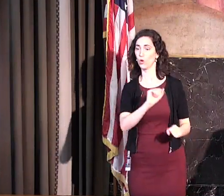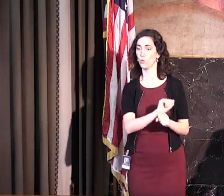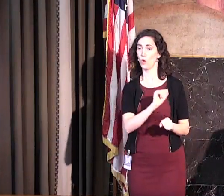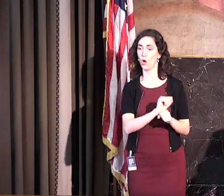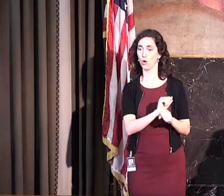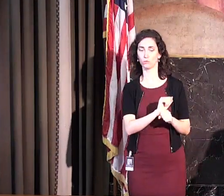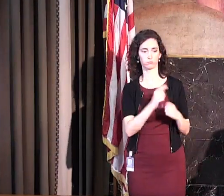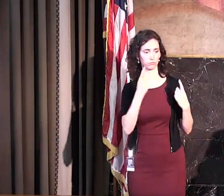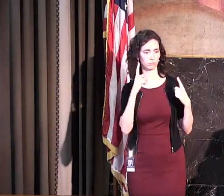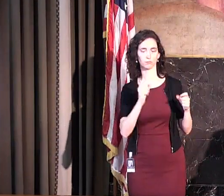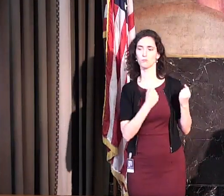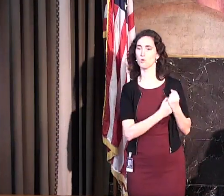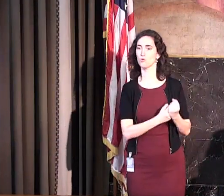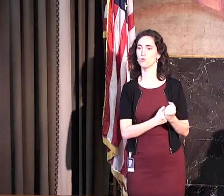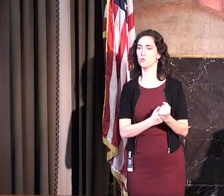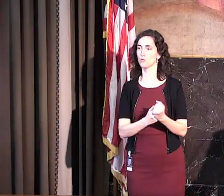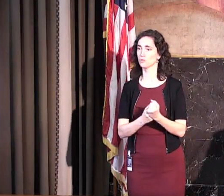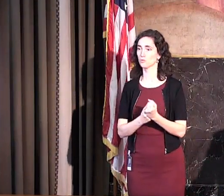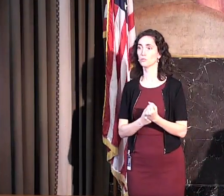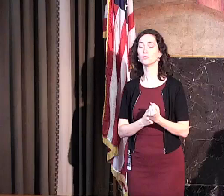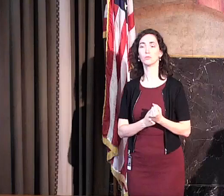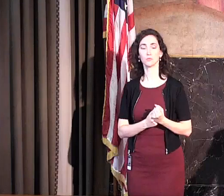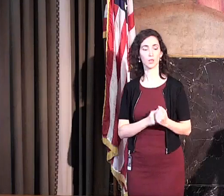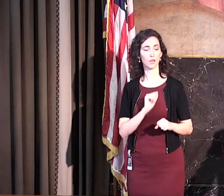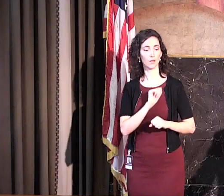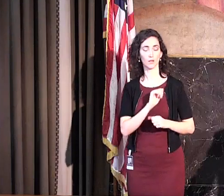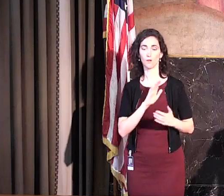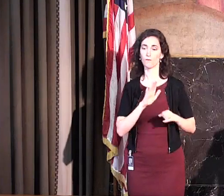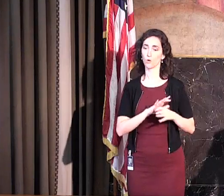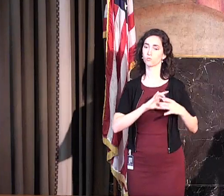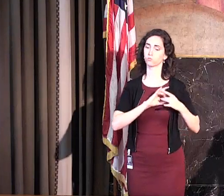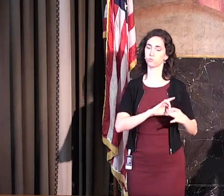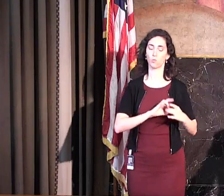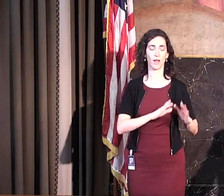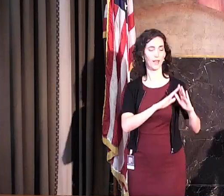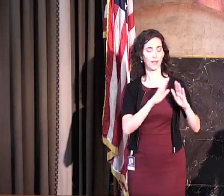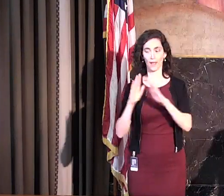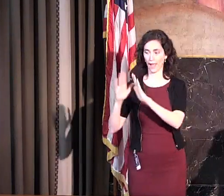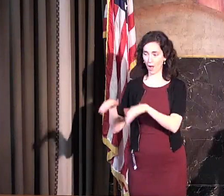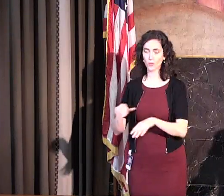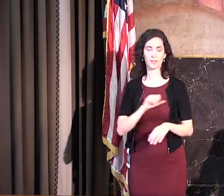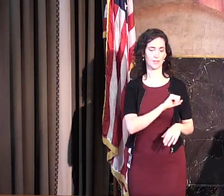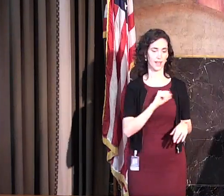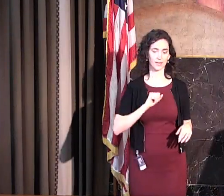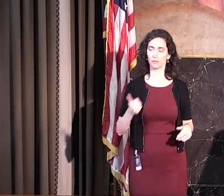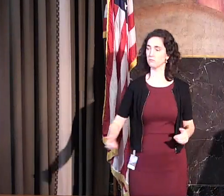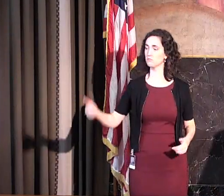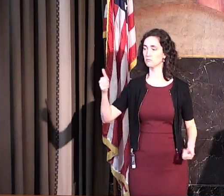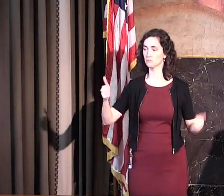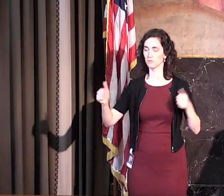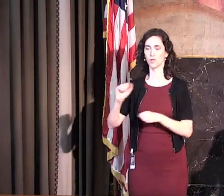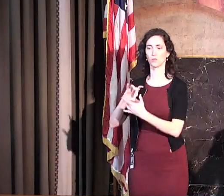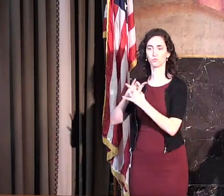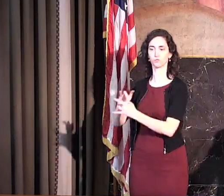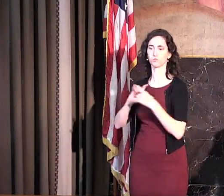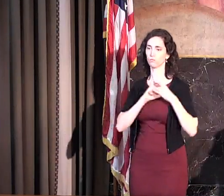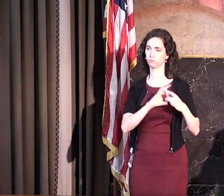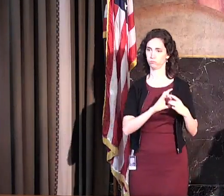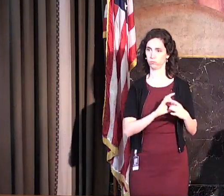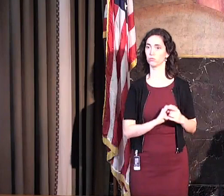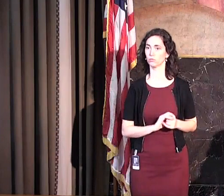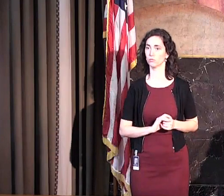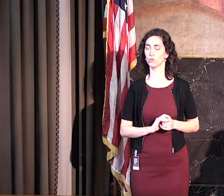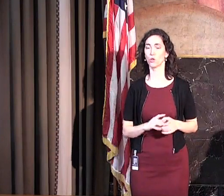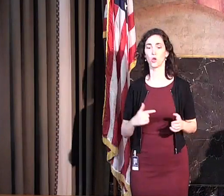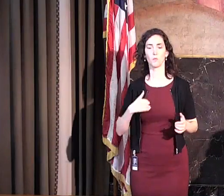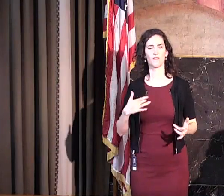is being done in full cooperation between me and the House and the Senate and the leadership and so forth. So I don't